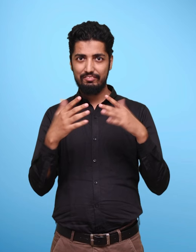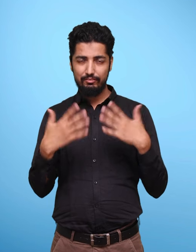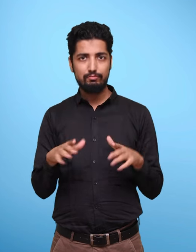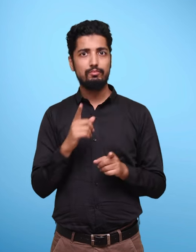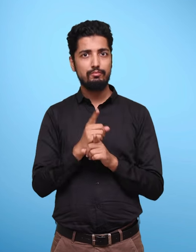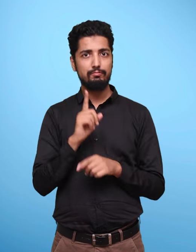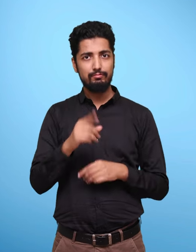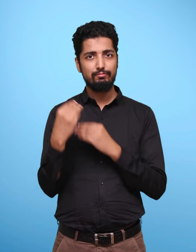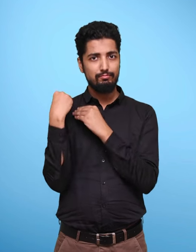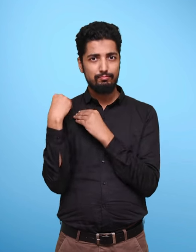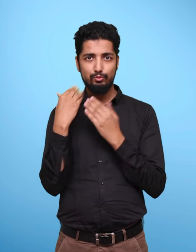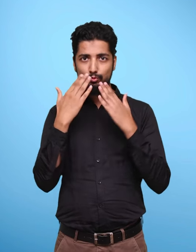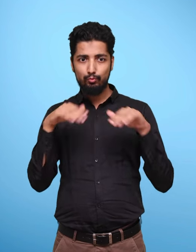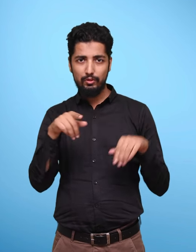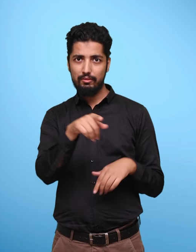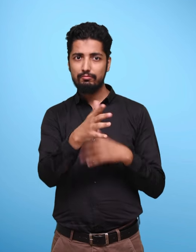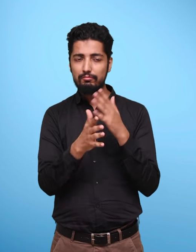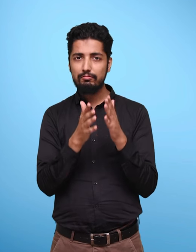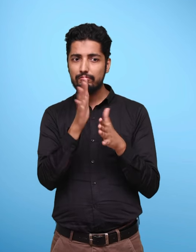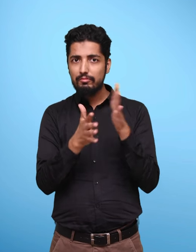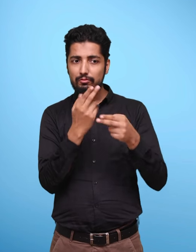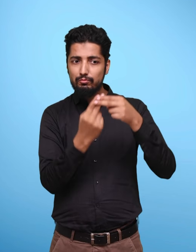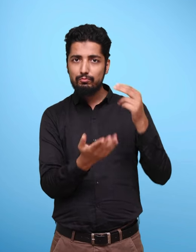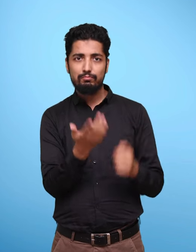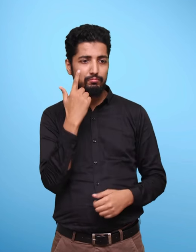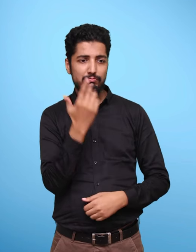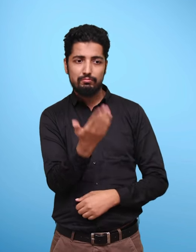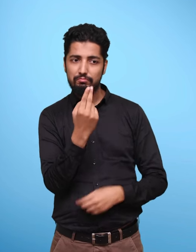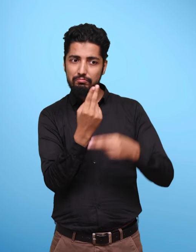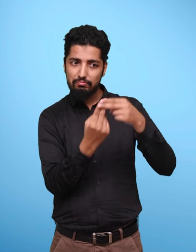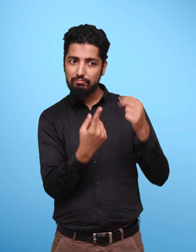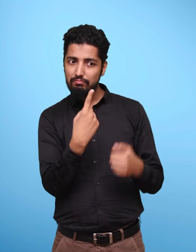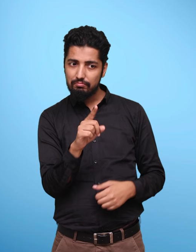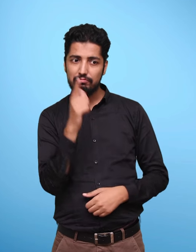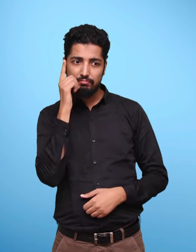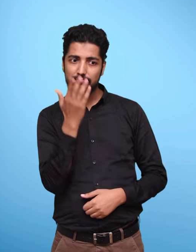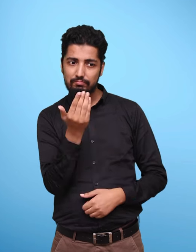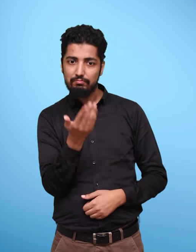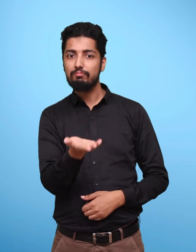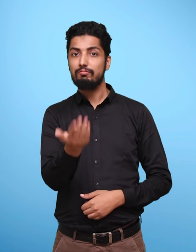Let the students listen to the instructions one by one and do accordingly.